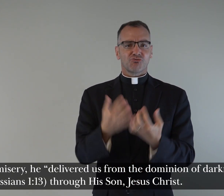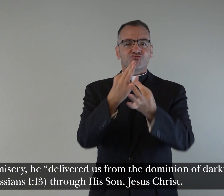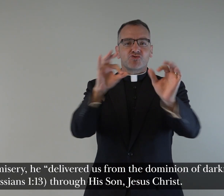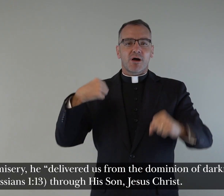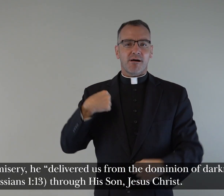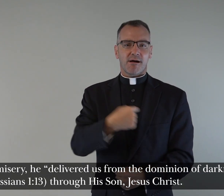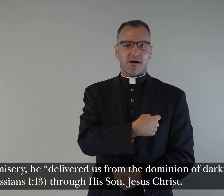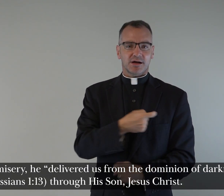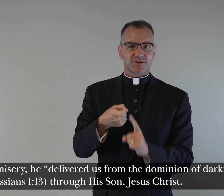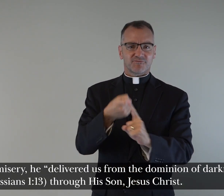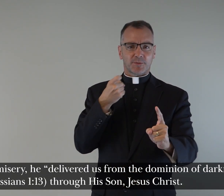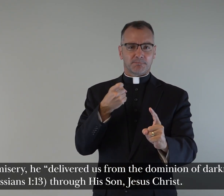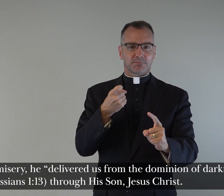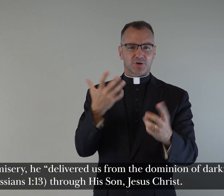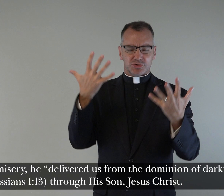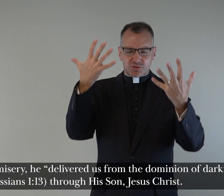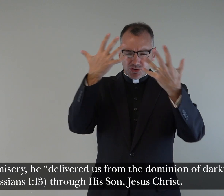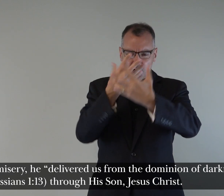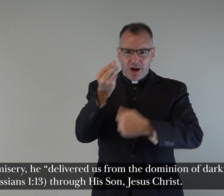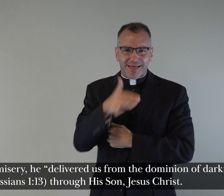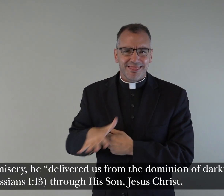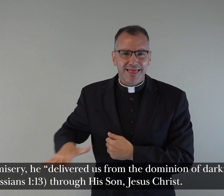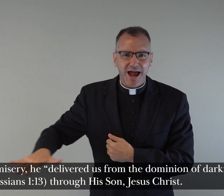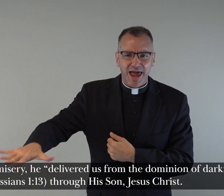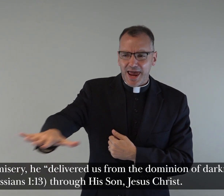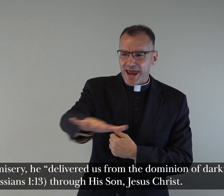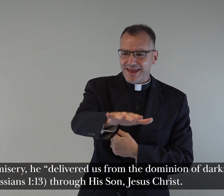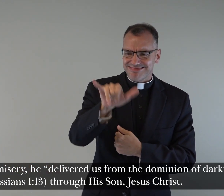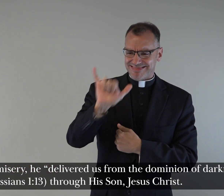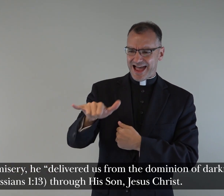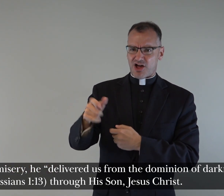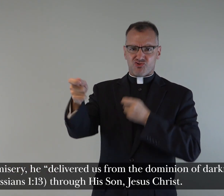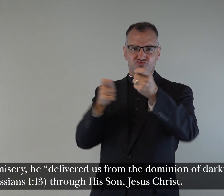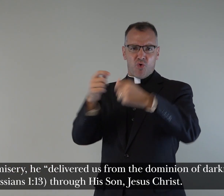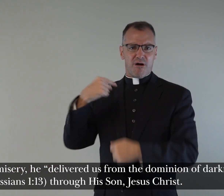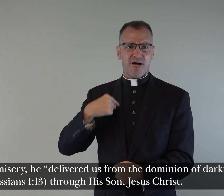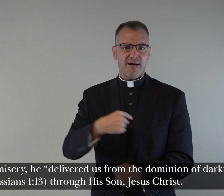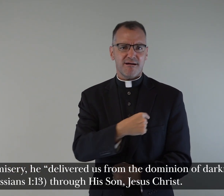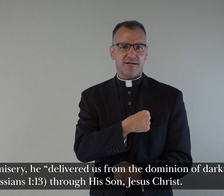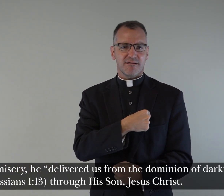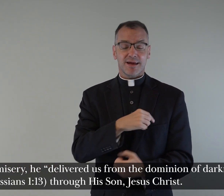Colossians 1.13 Through His Son, Jesus Christ.